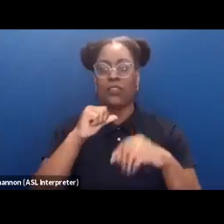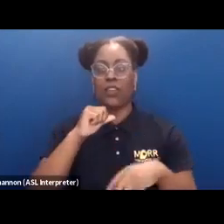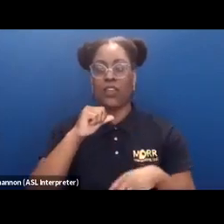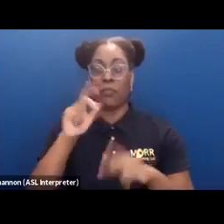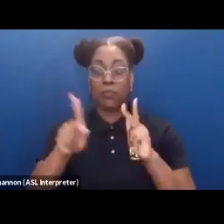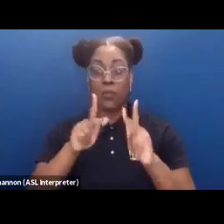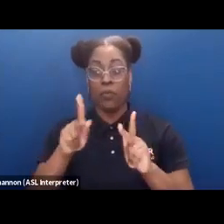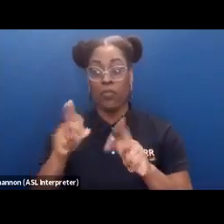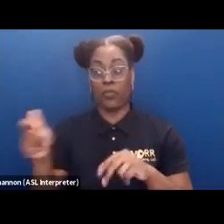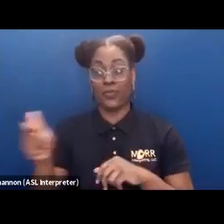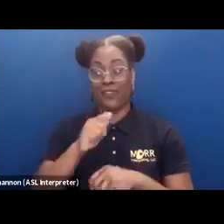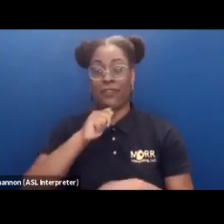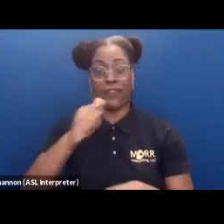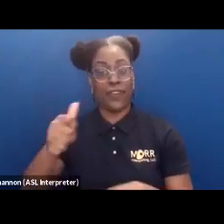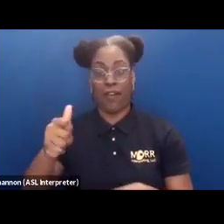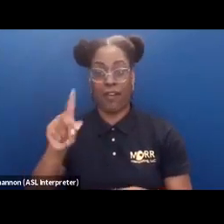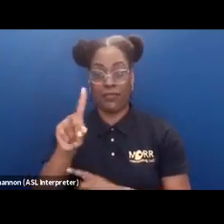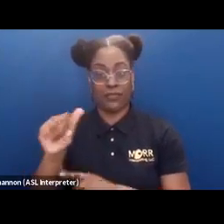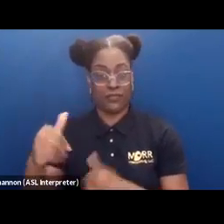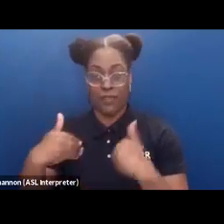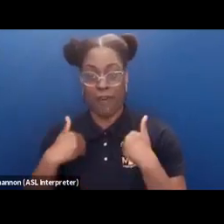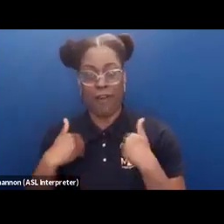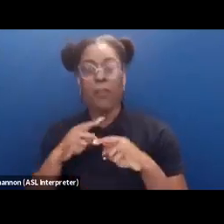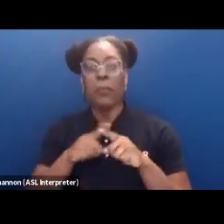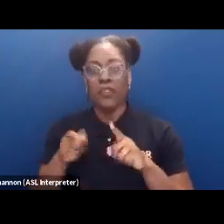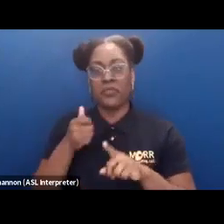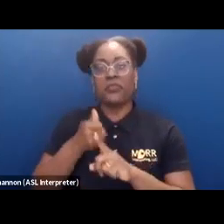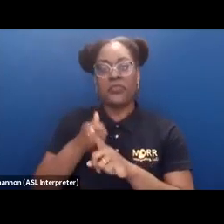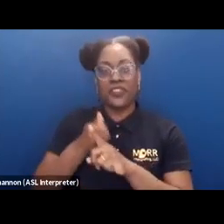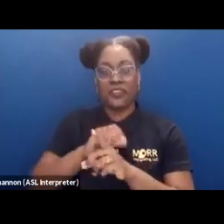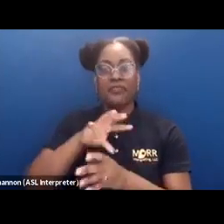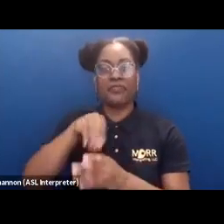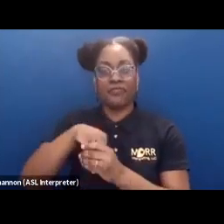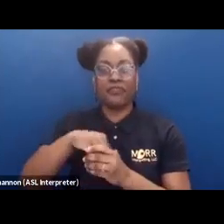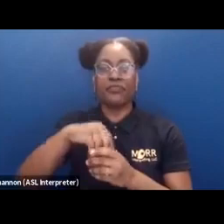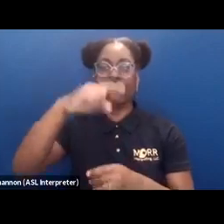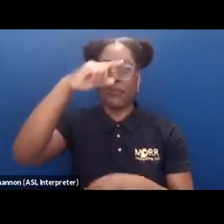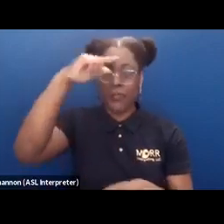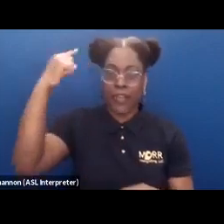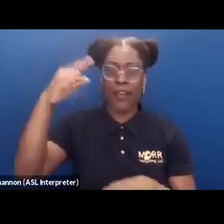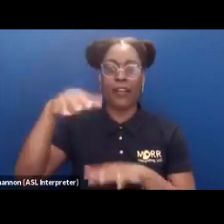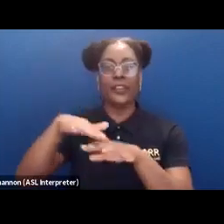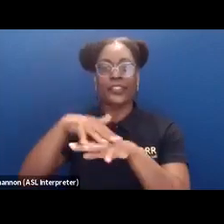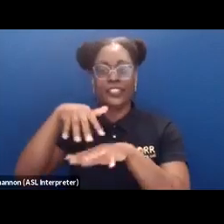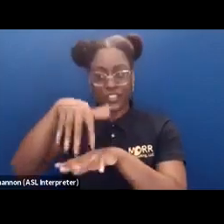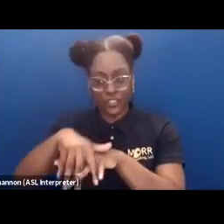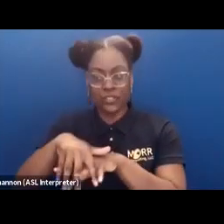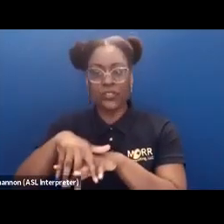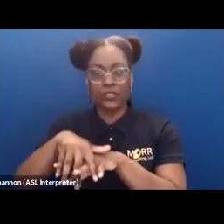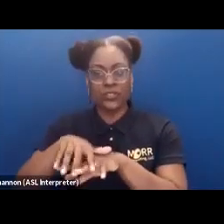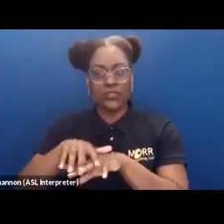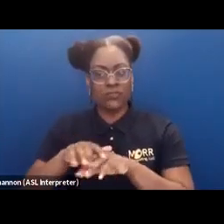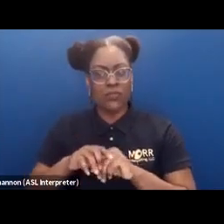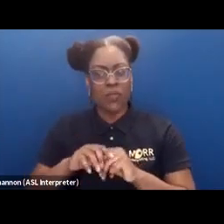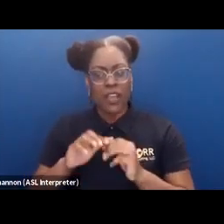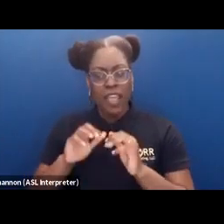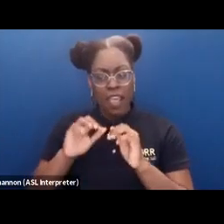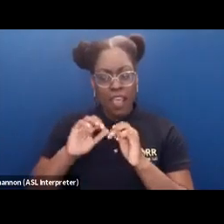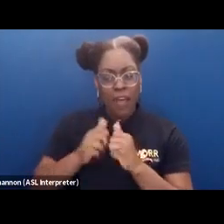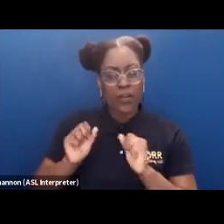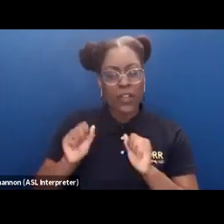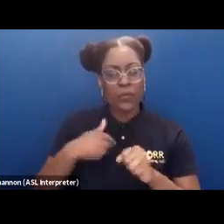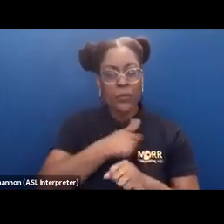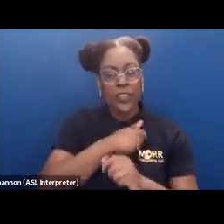Black, Indigenous, people of color you have to work or engage with who continue to uphold normative standards, specifically